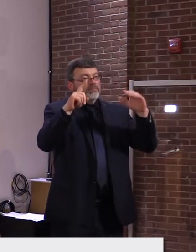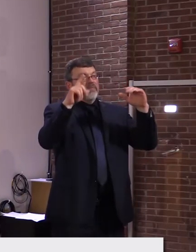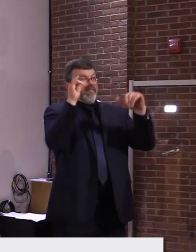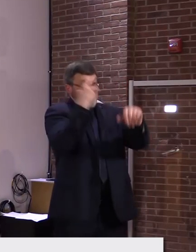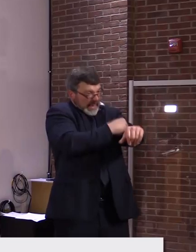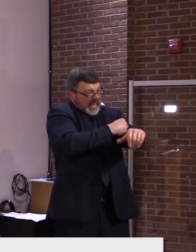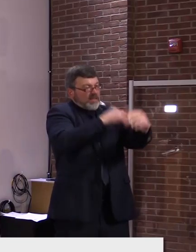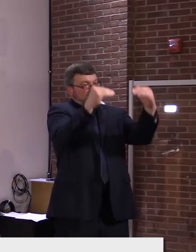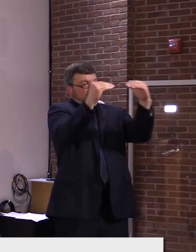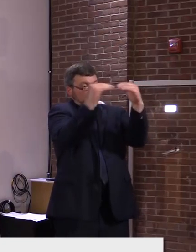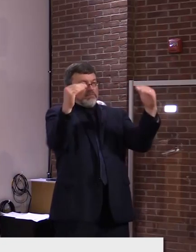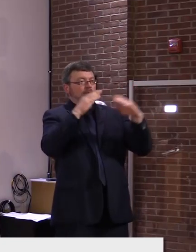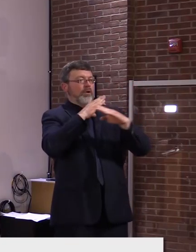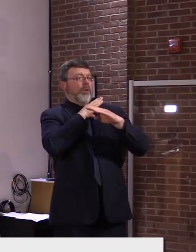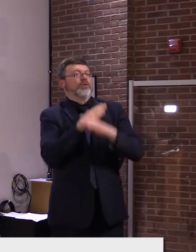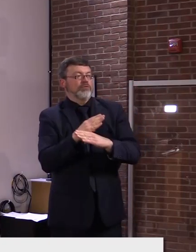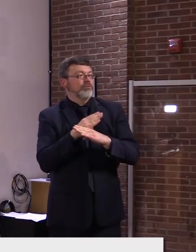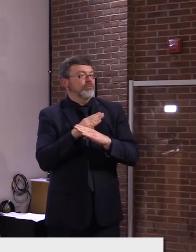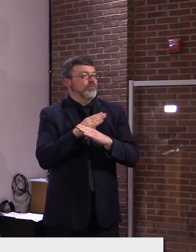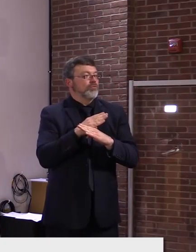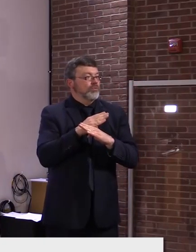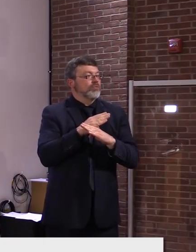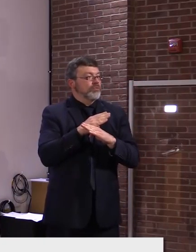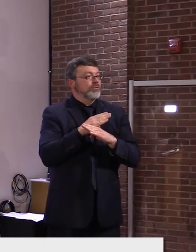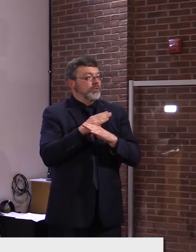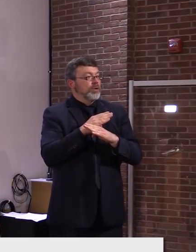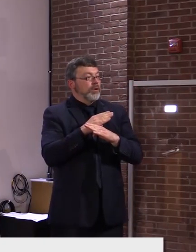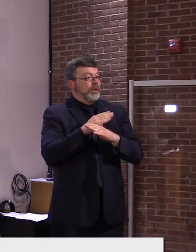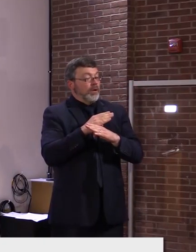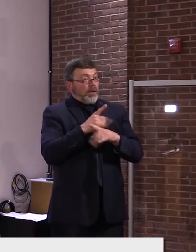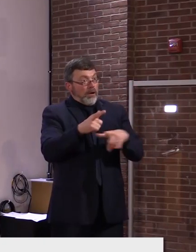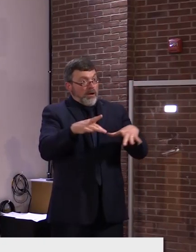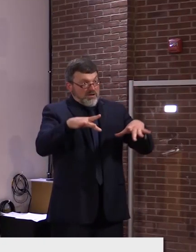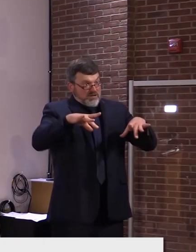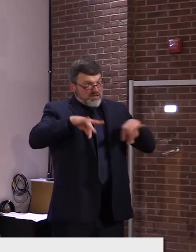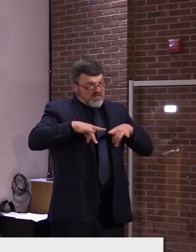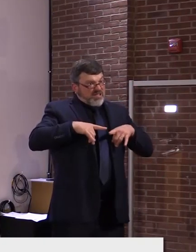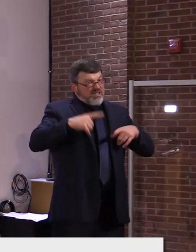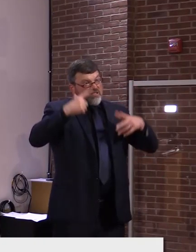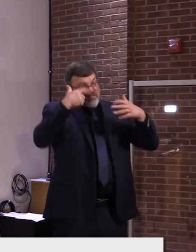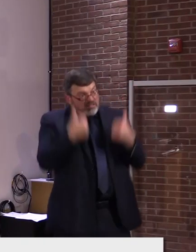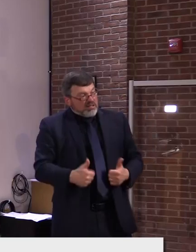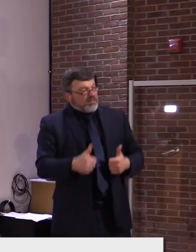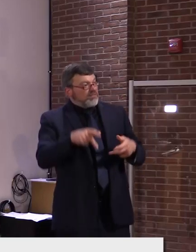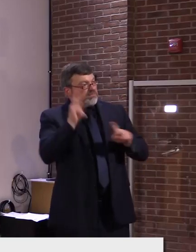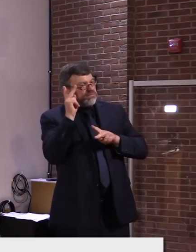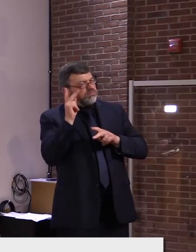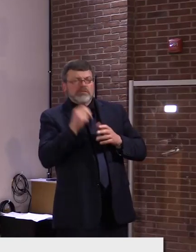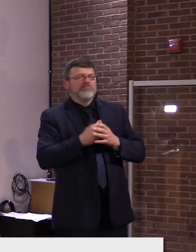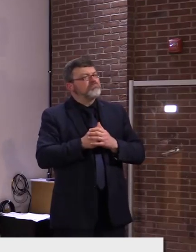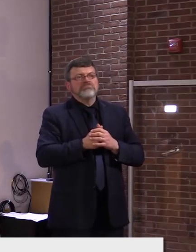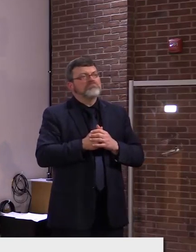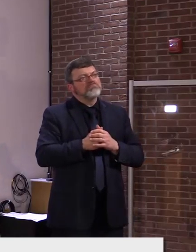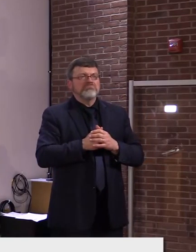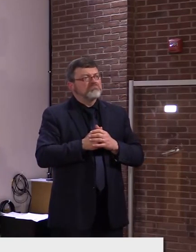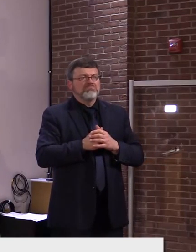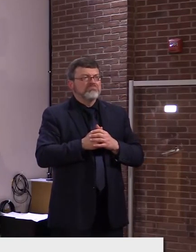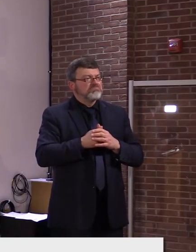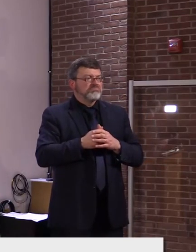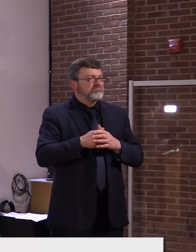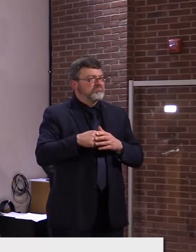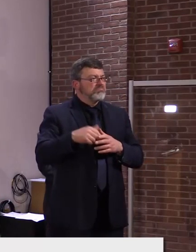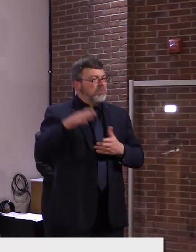and of spreading the virus. And it means those who are not vaccinated, such as children, are also going to be less likely to come